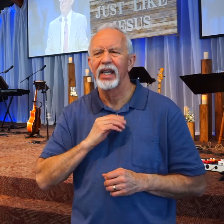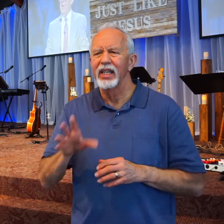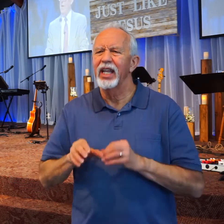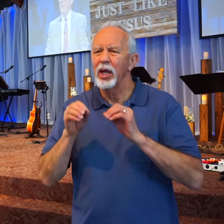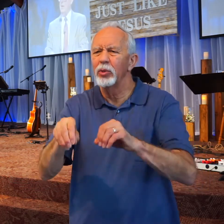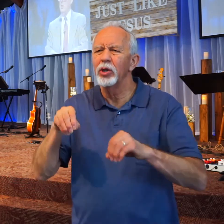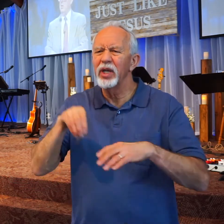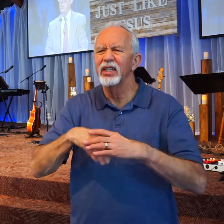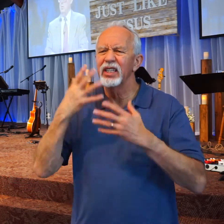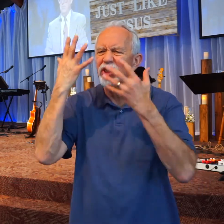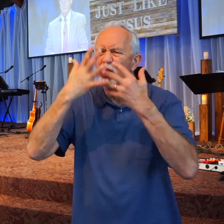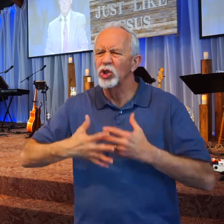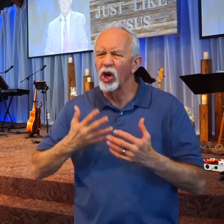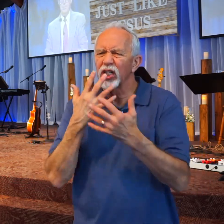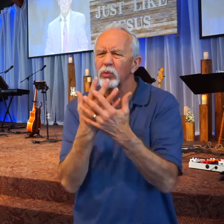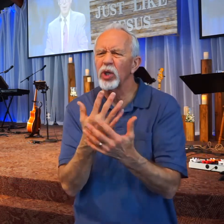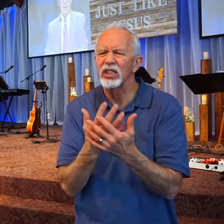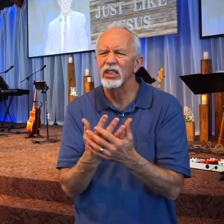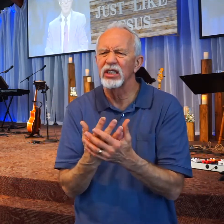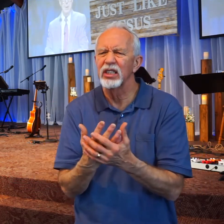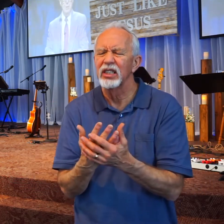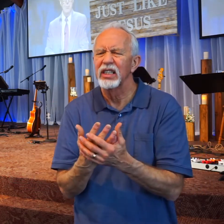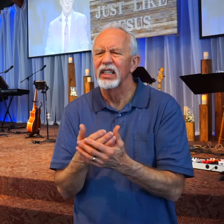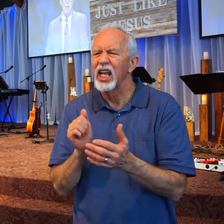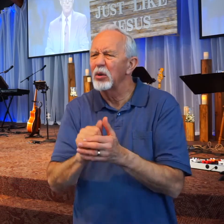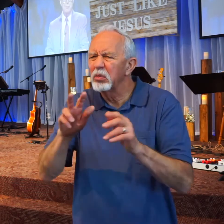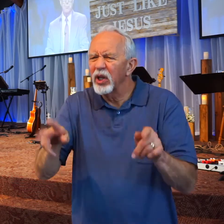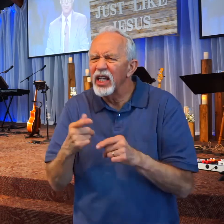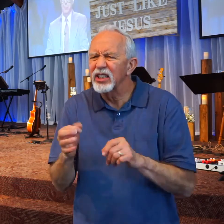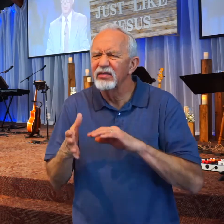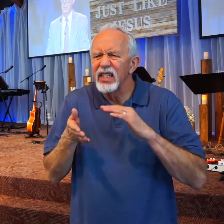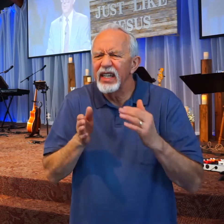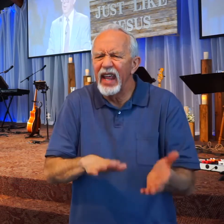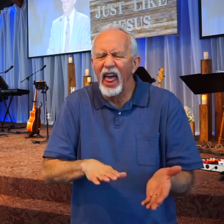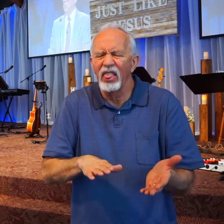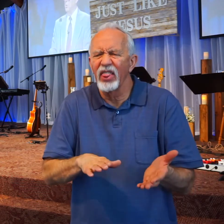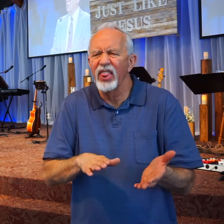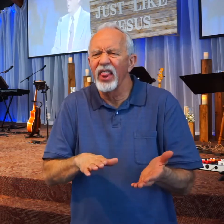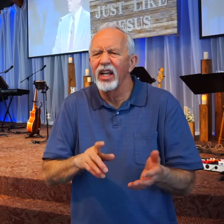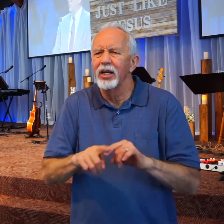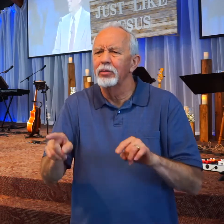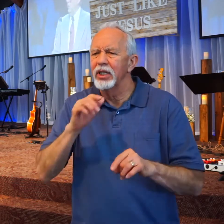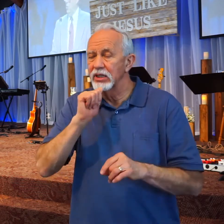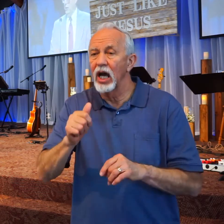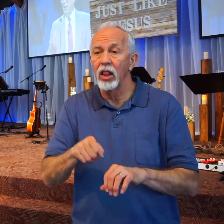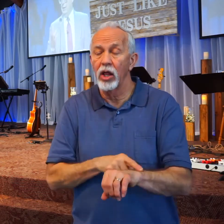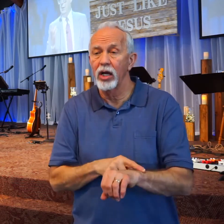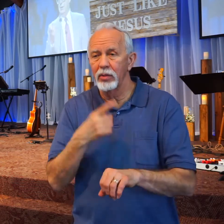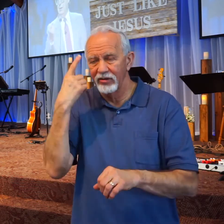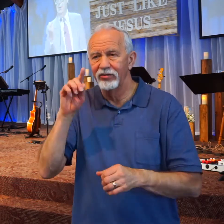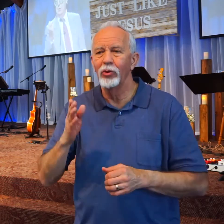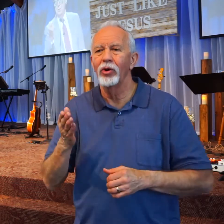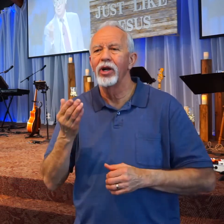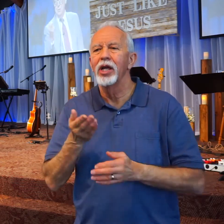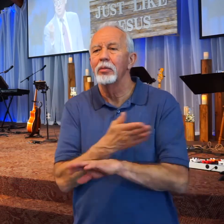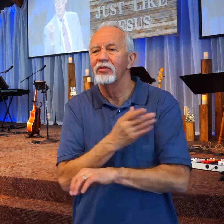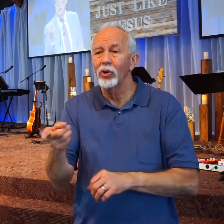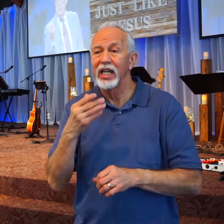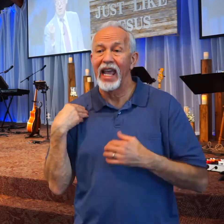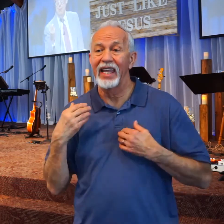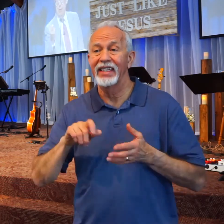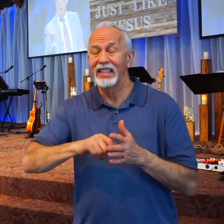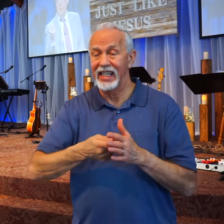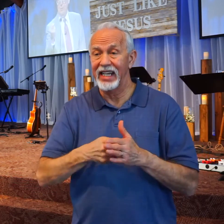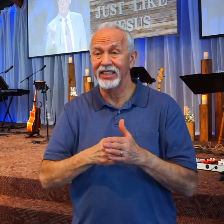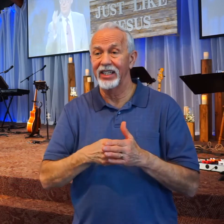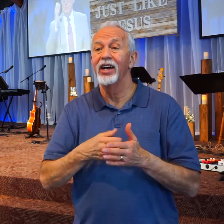in that dark dungeon, that place of death. But it wasn't long before he had the keys of